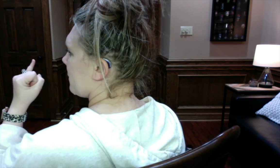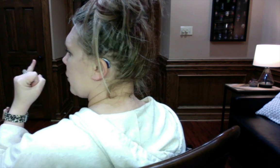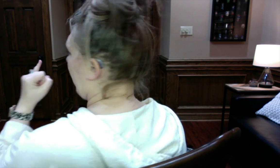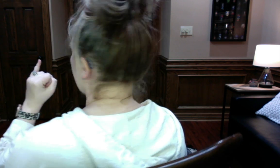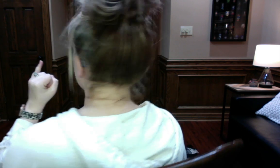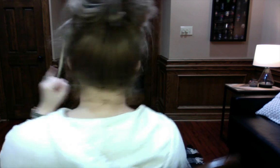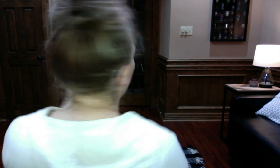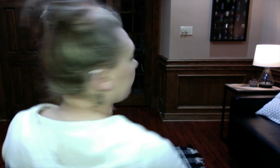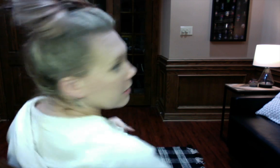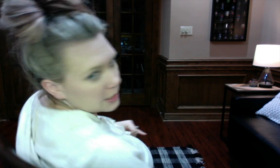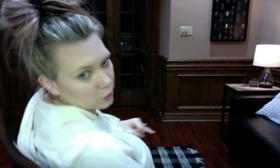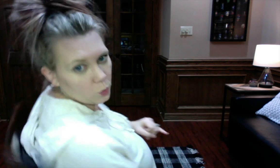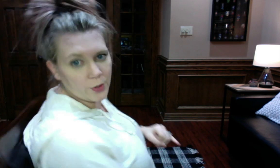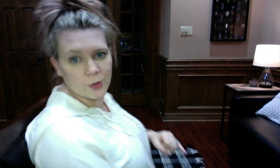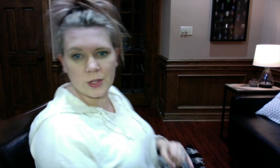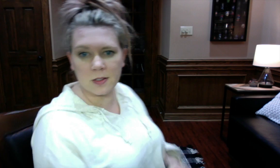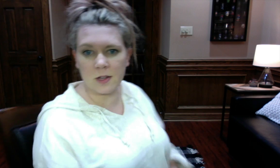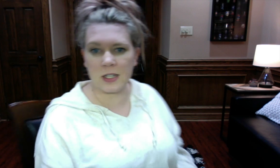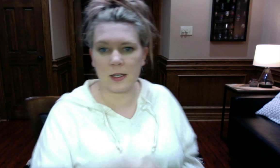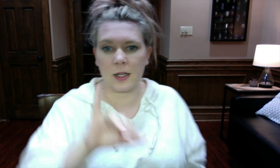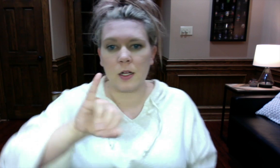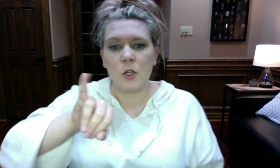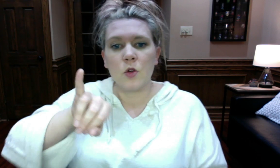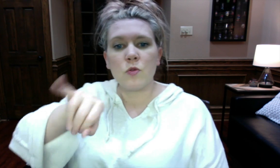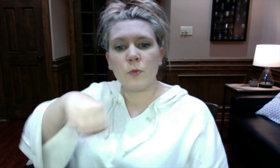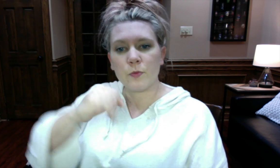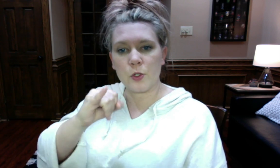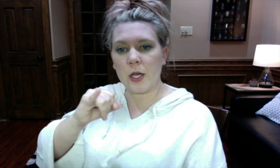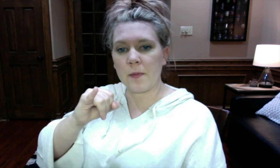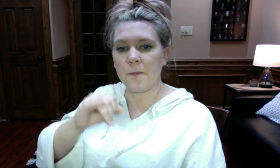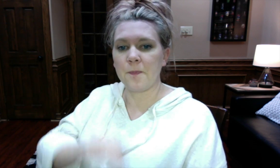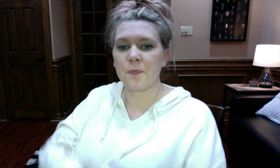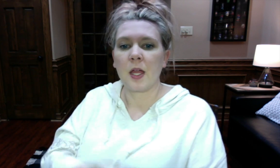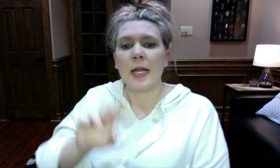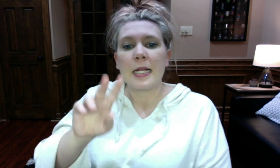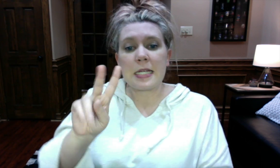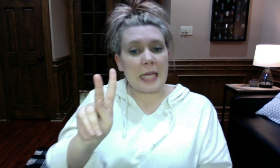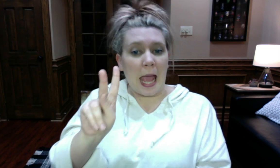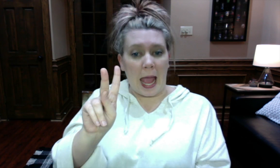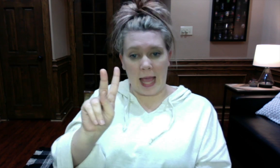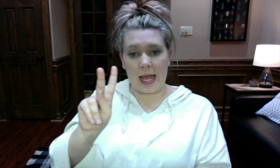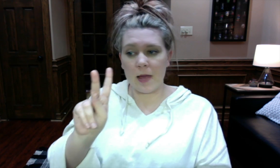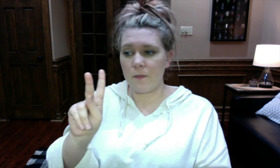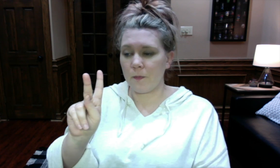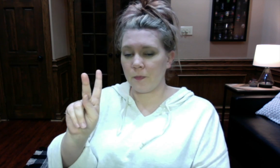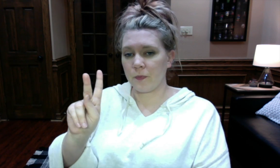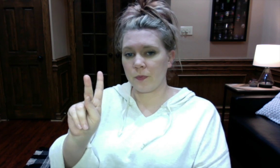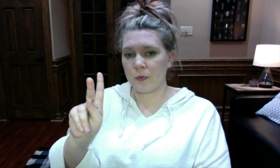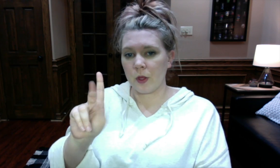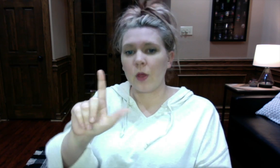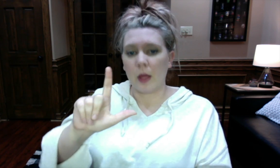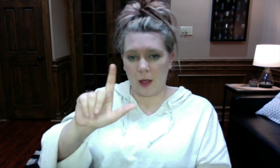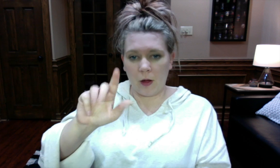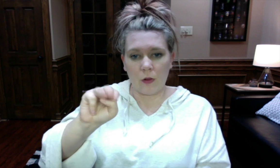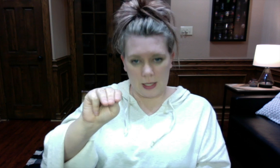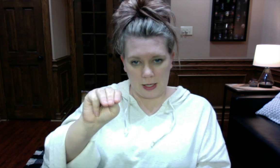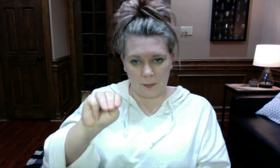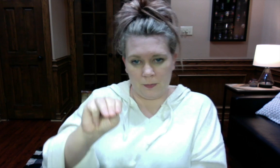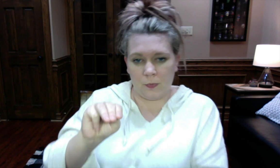J. That's so weird doing that left-handed. J. K, L, M.